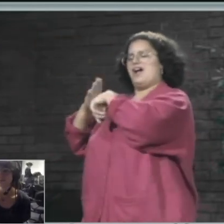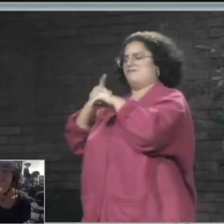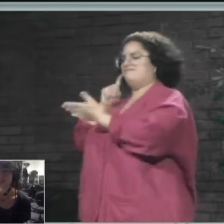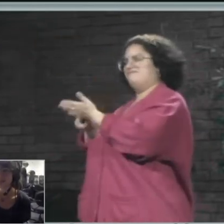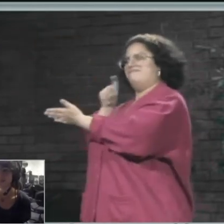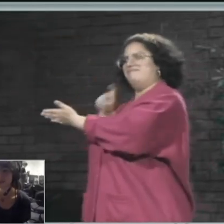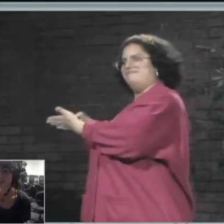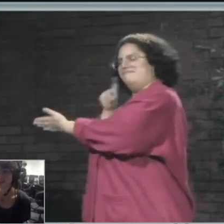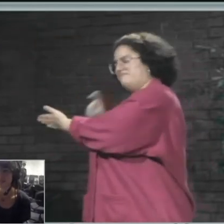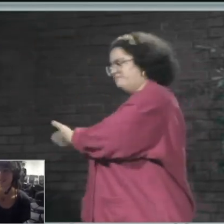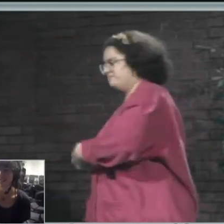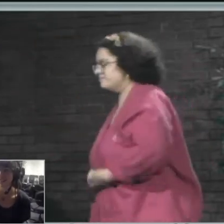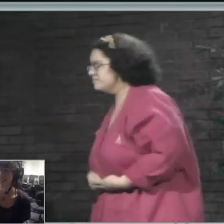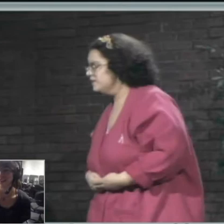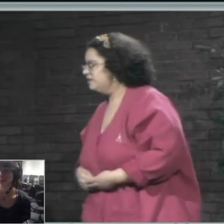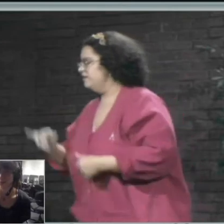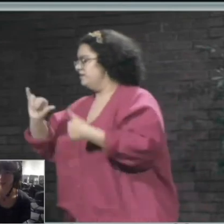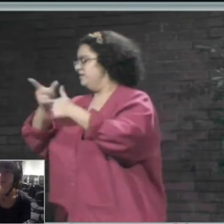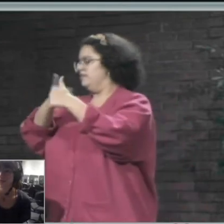Think about warning signs like on the road.